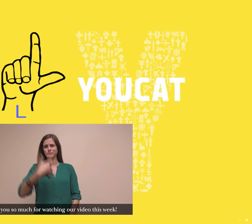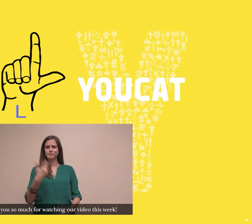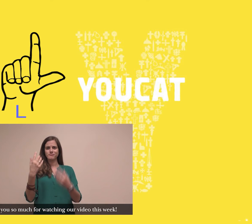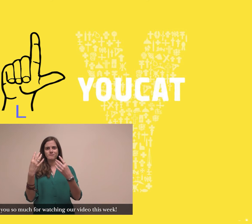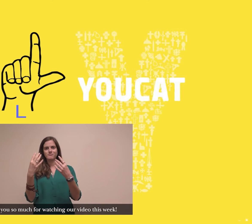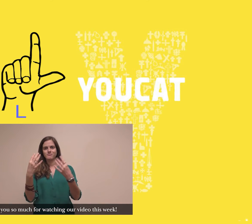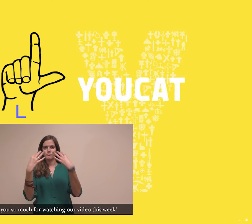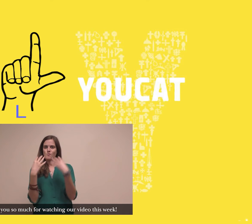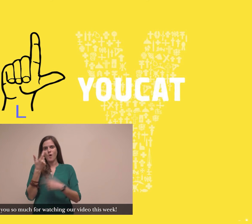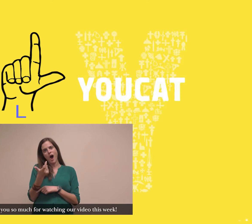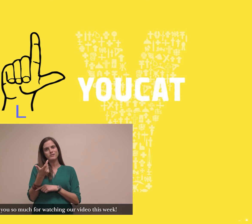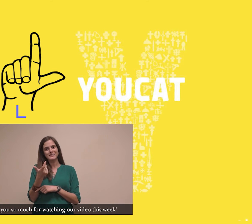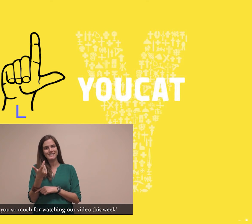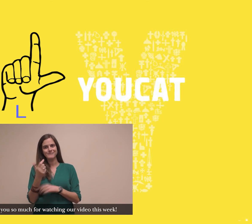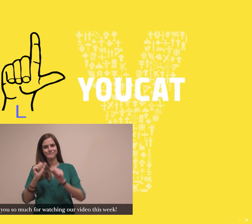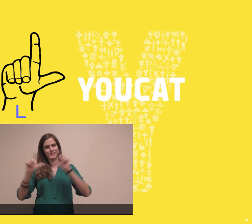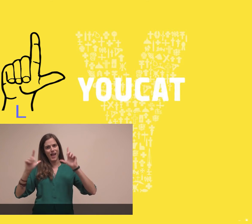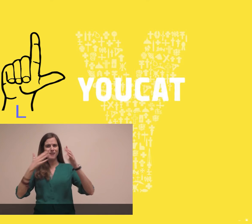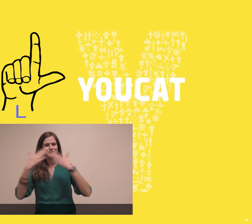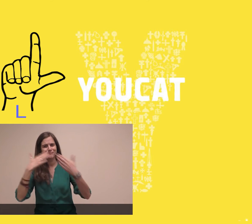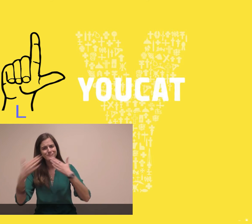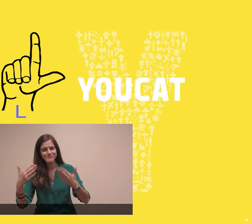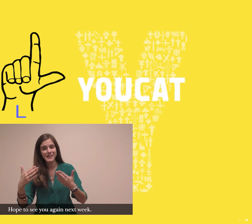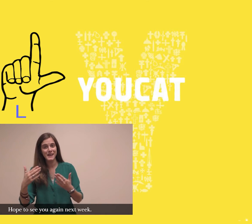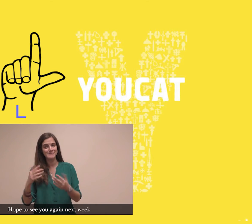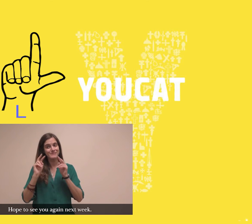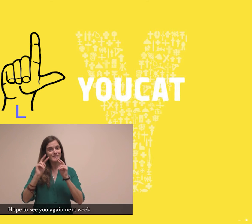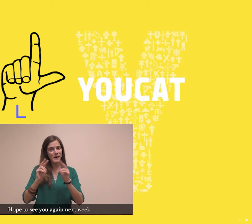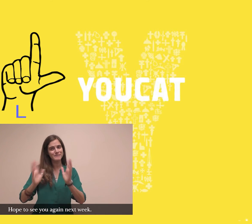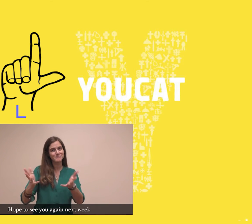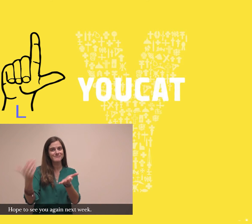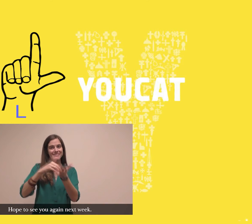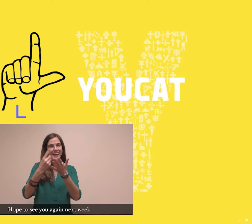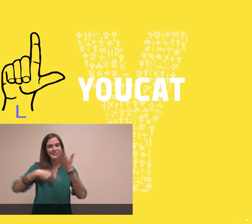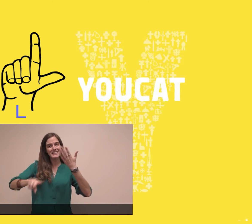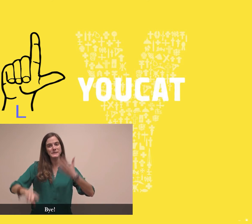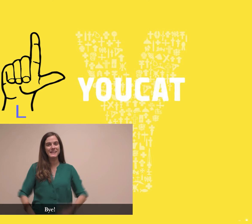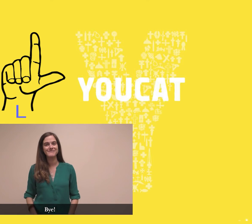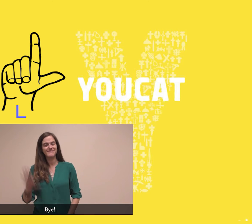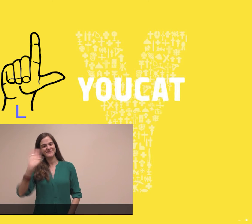for watching our video this week. Hope to see you again next week. Bye!